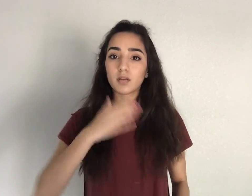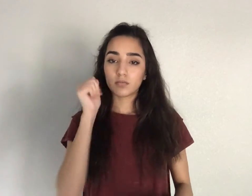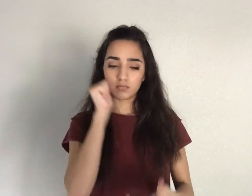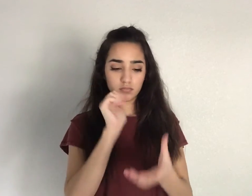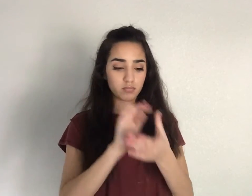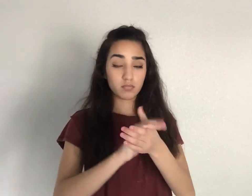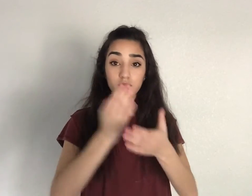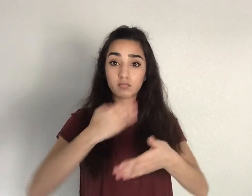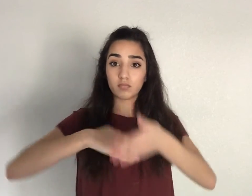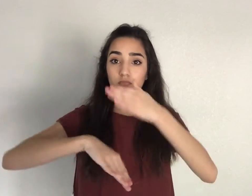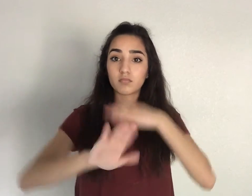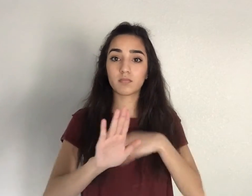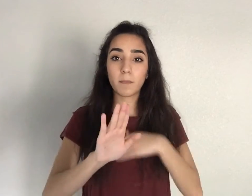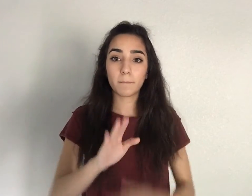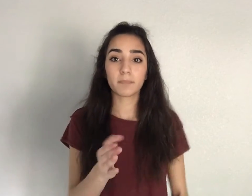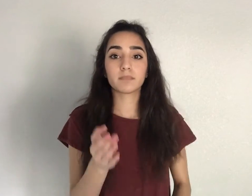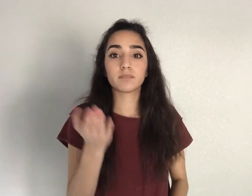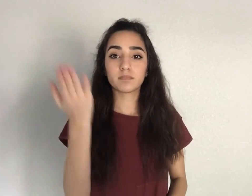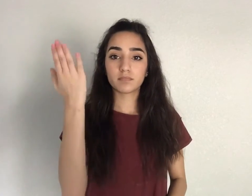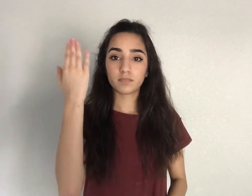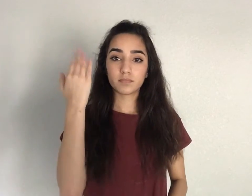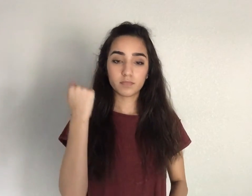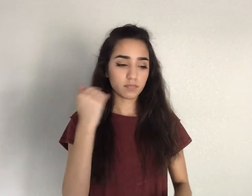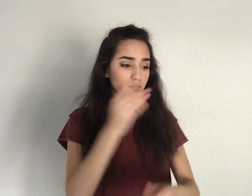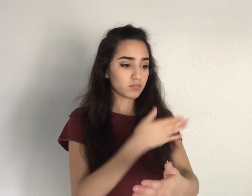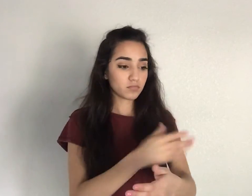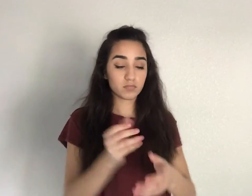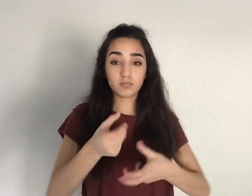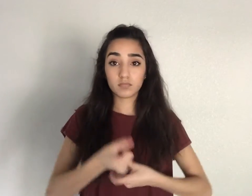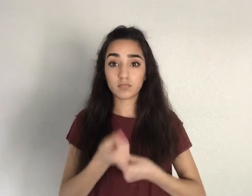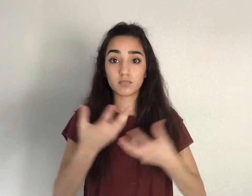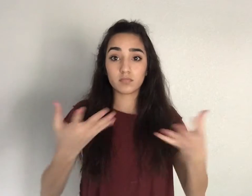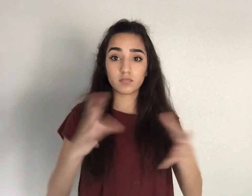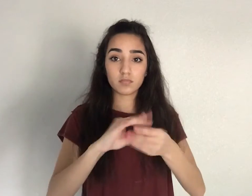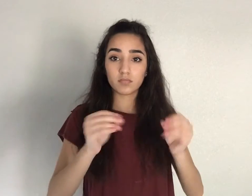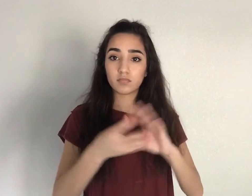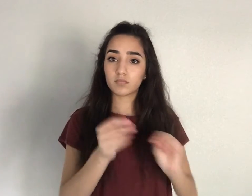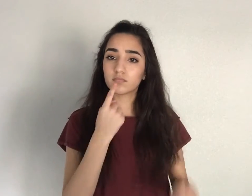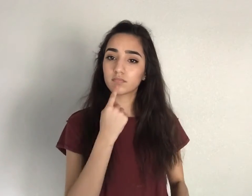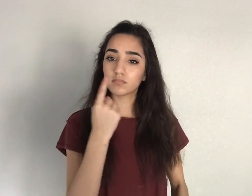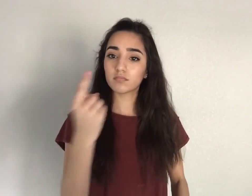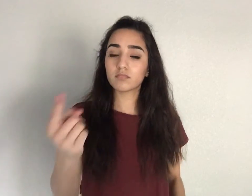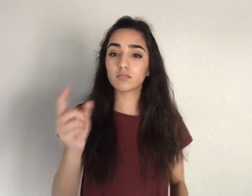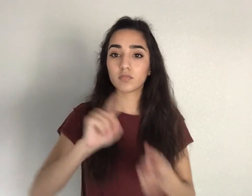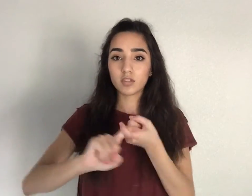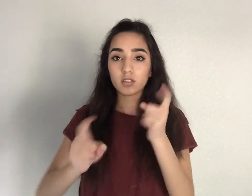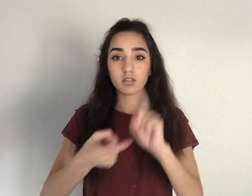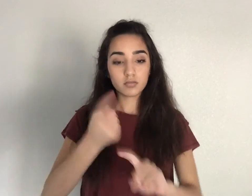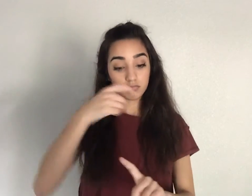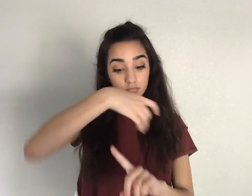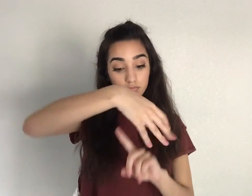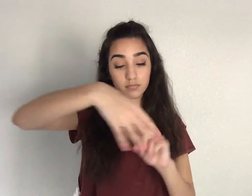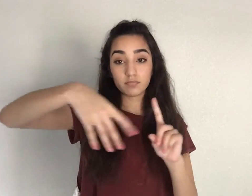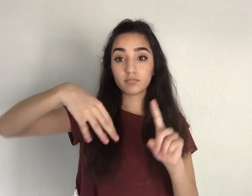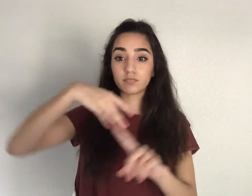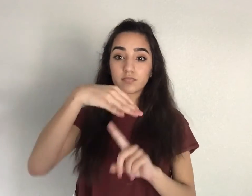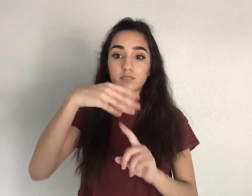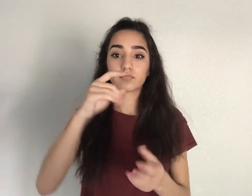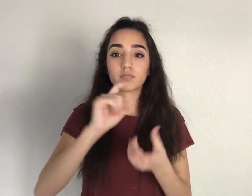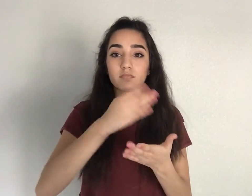Children for me, so I can sing them all my songs and I can tell them stories. Most of my boys are with me, some are still out